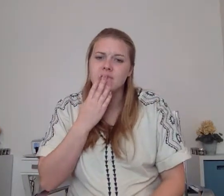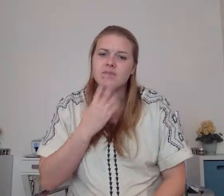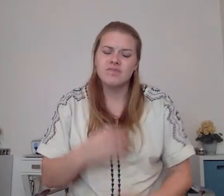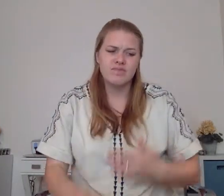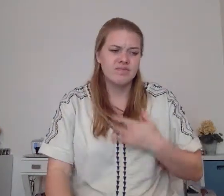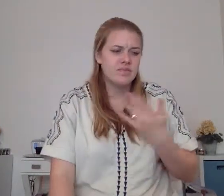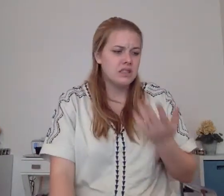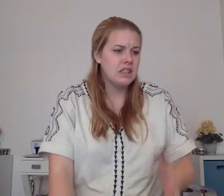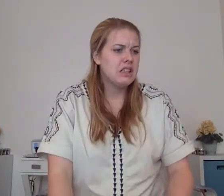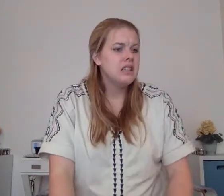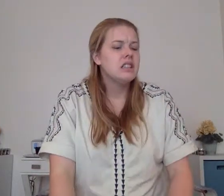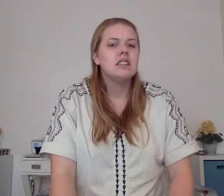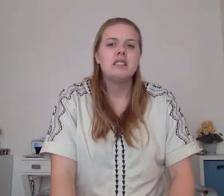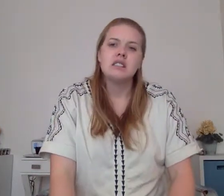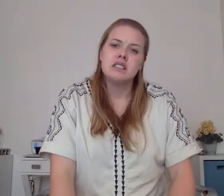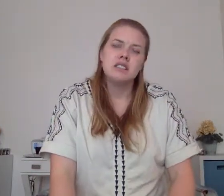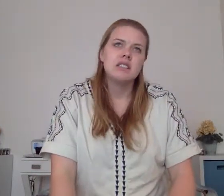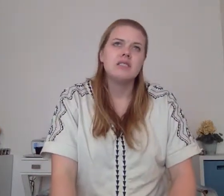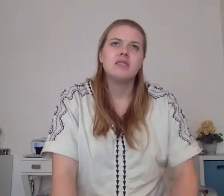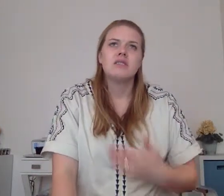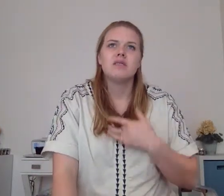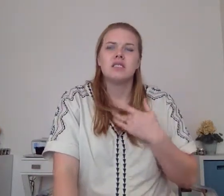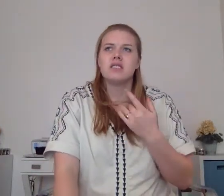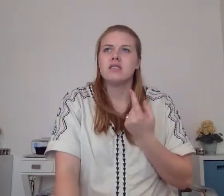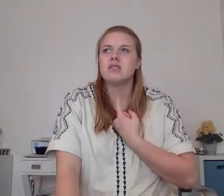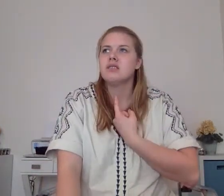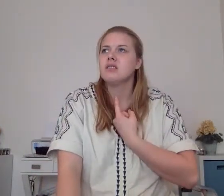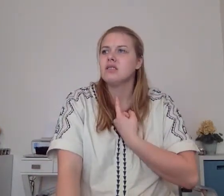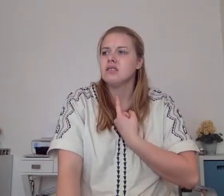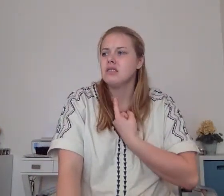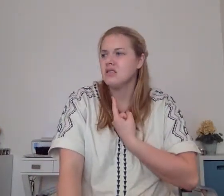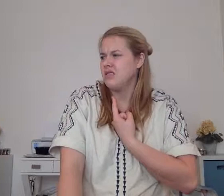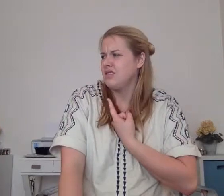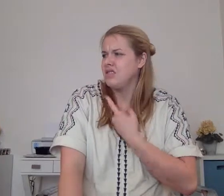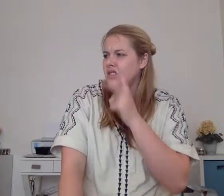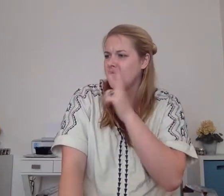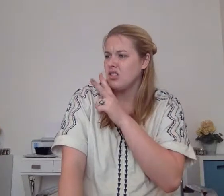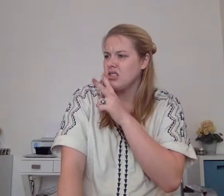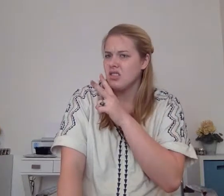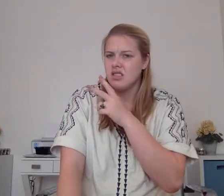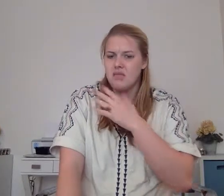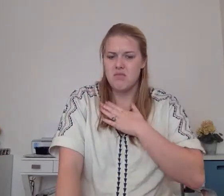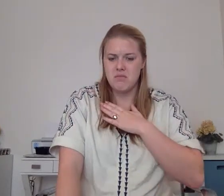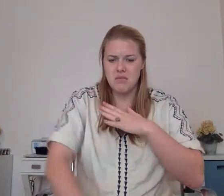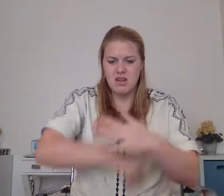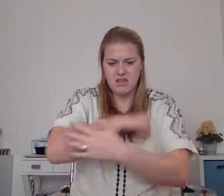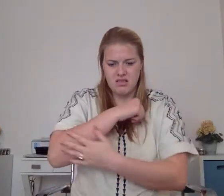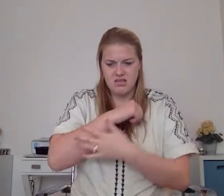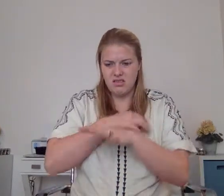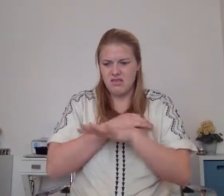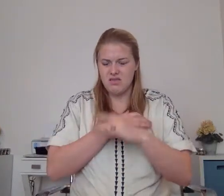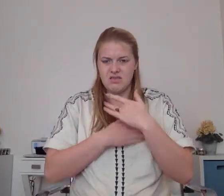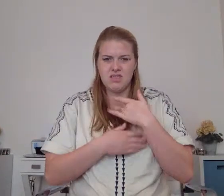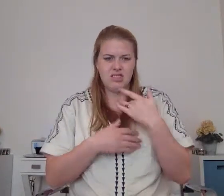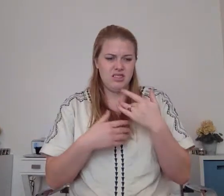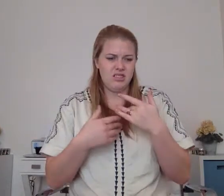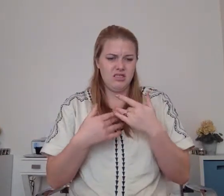now feeling like strangers in our own motherlands. And then this bizarre thing happened. Those of us who